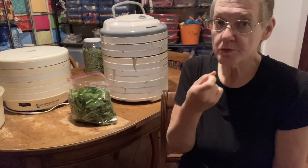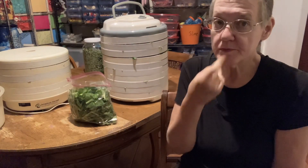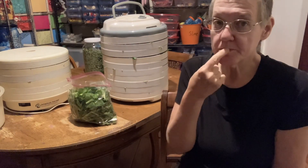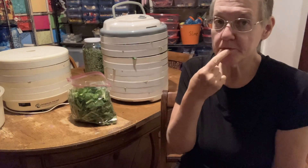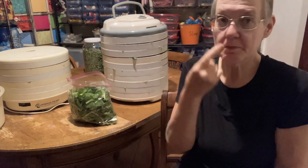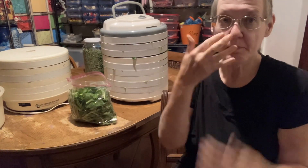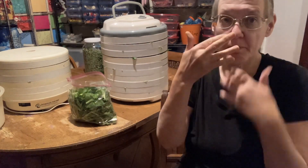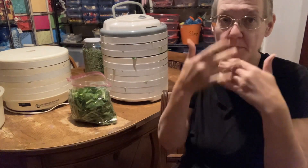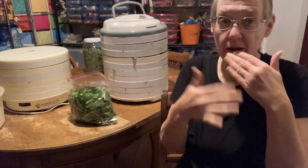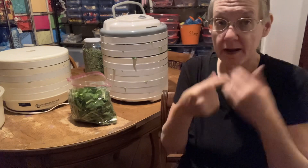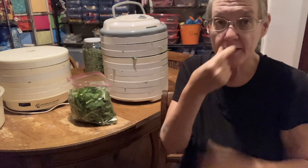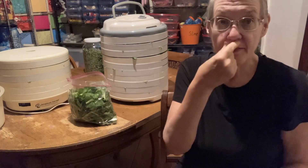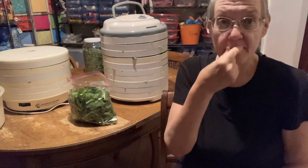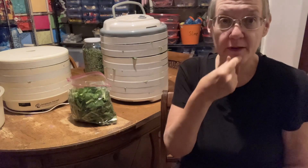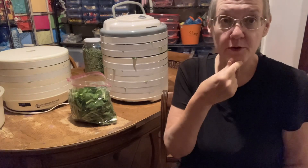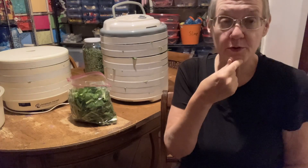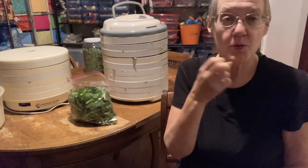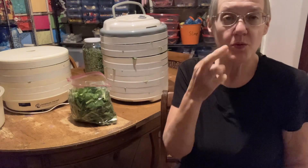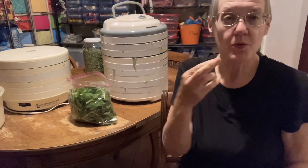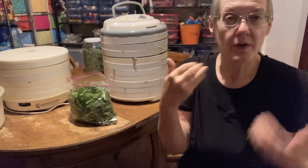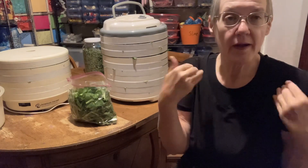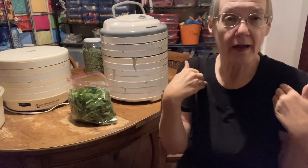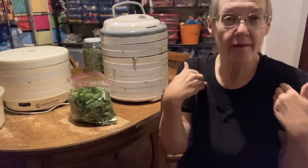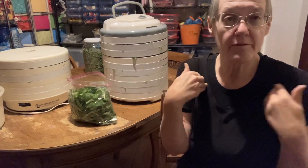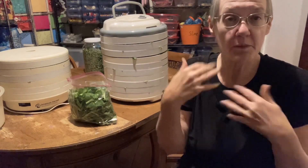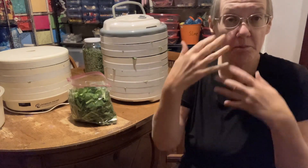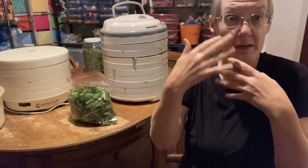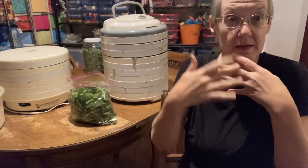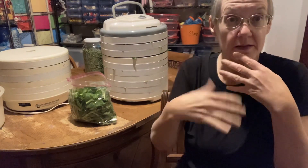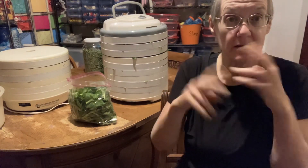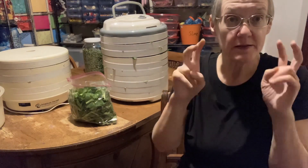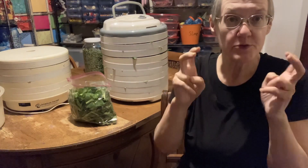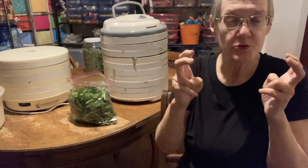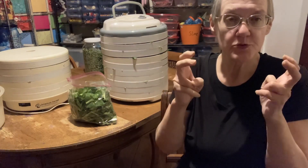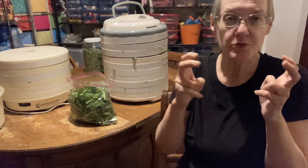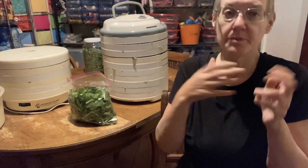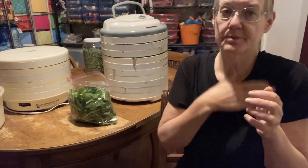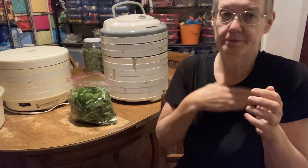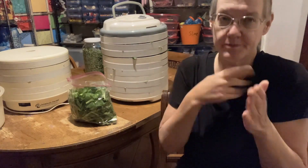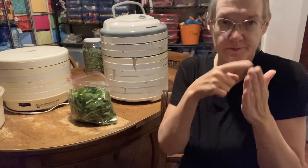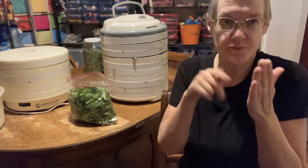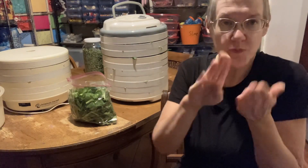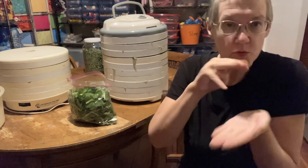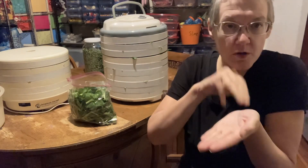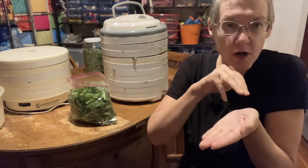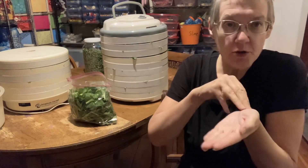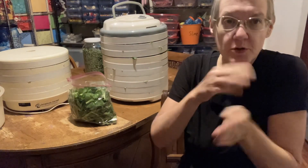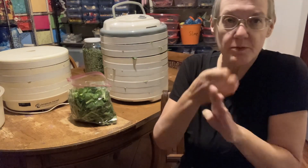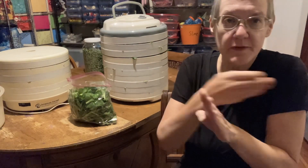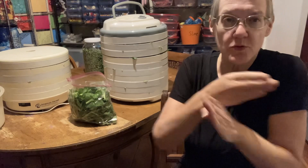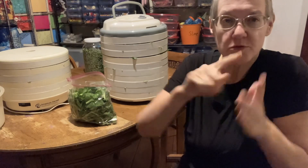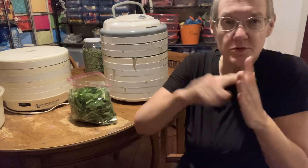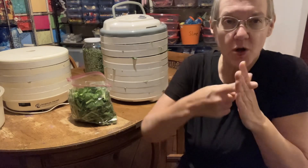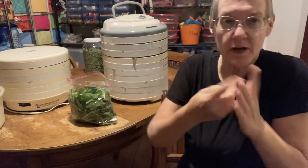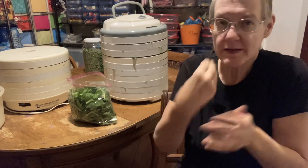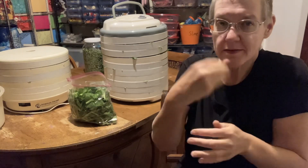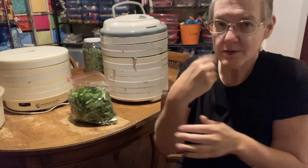Now first, if you're taking blood thinners or have bleeding issues, please check with your doctor before starting to